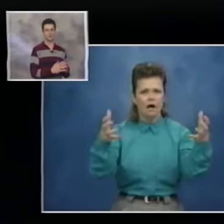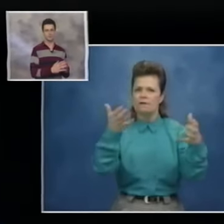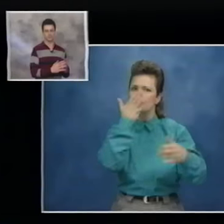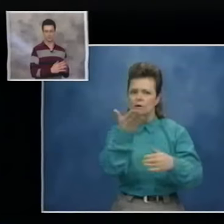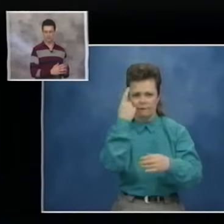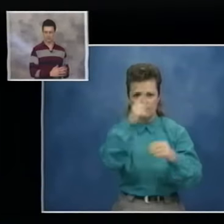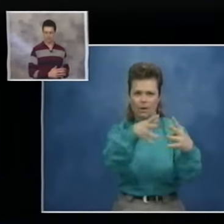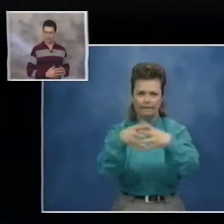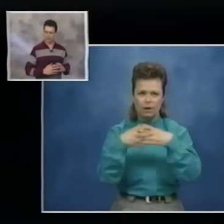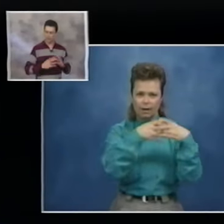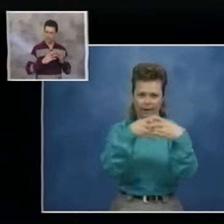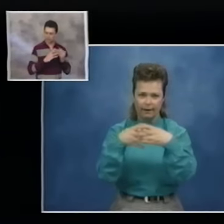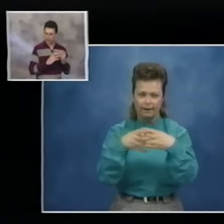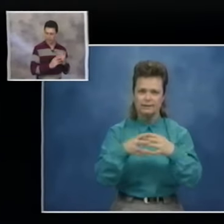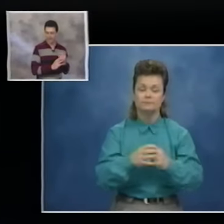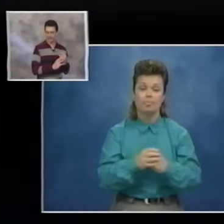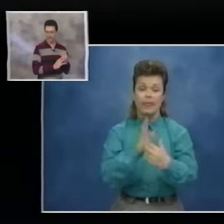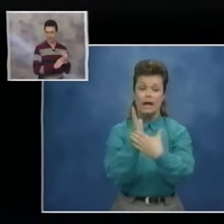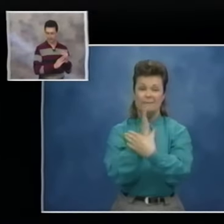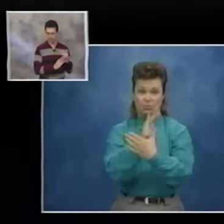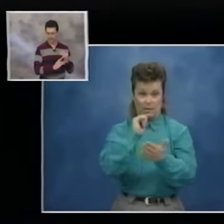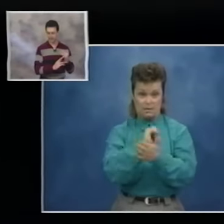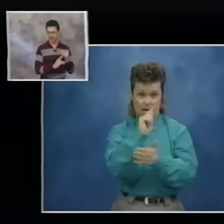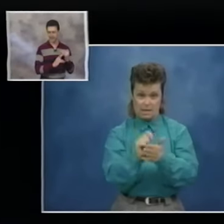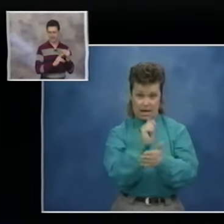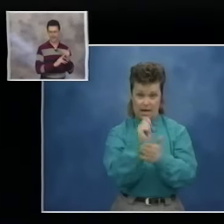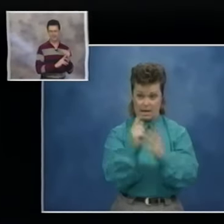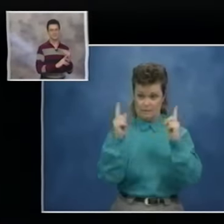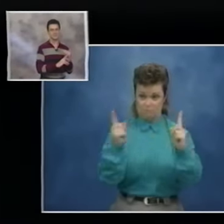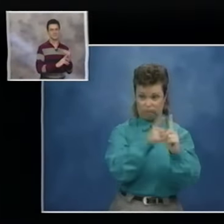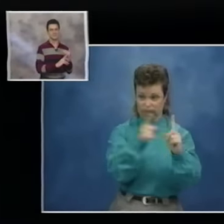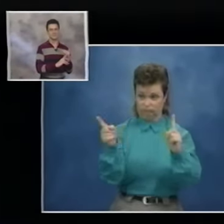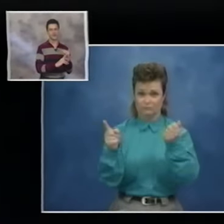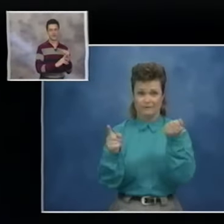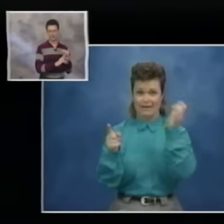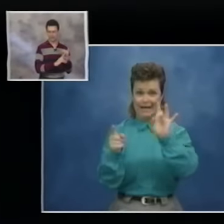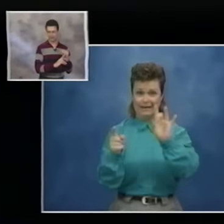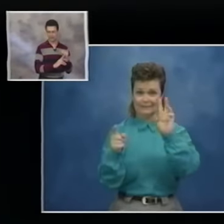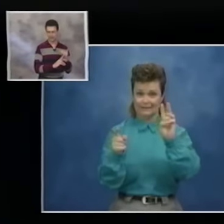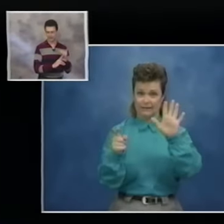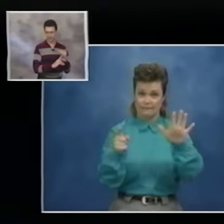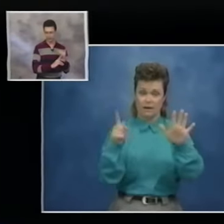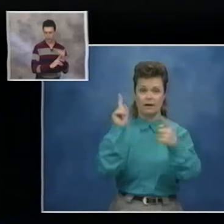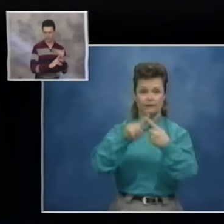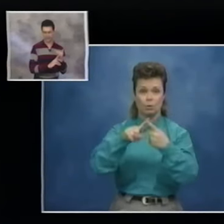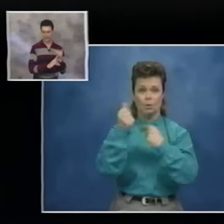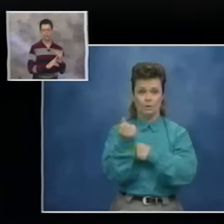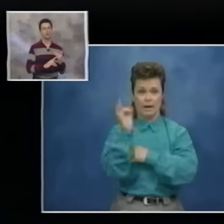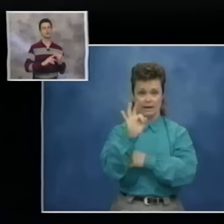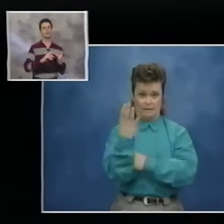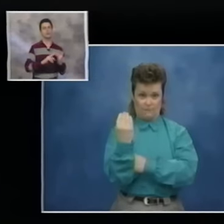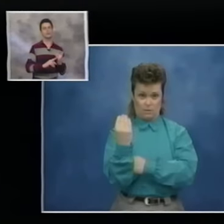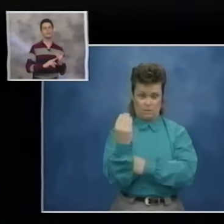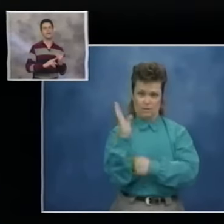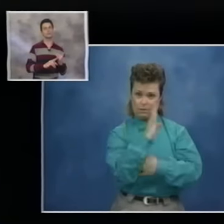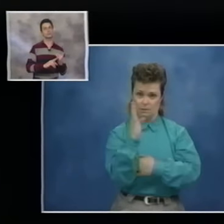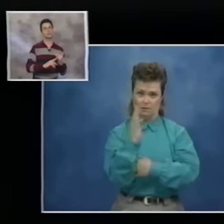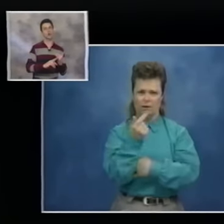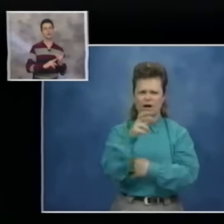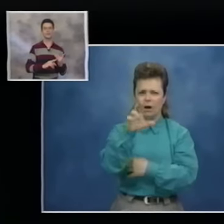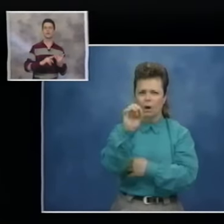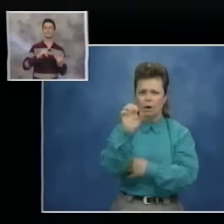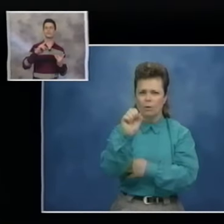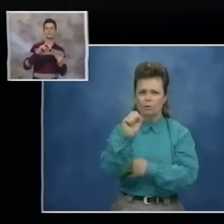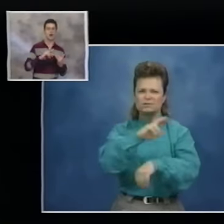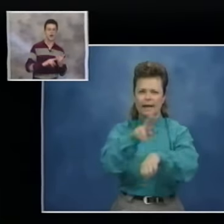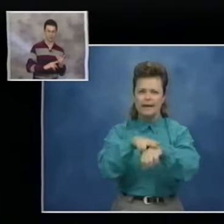America. Between that time period of 1865 to 1914, gross national